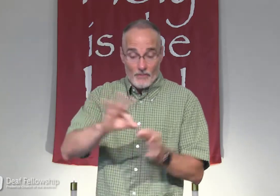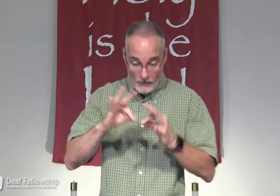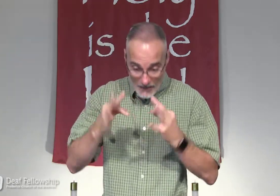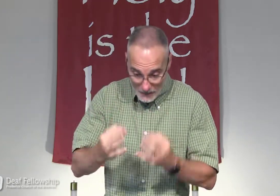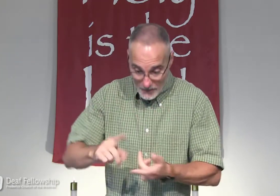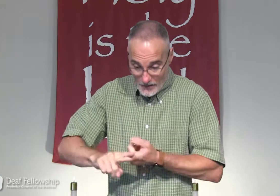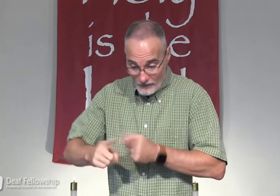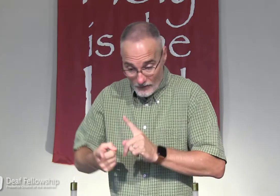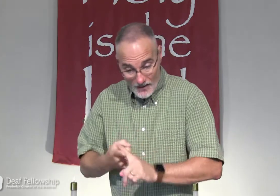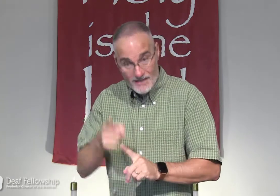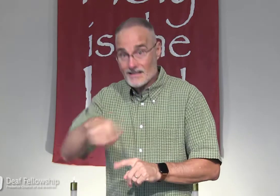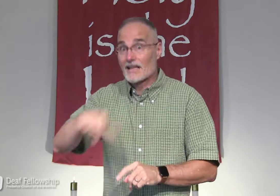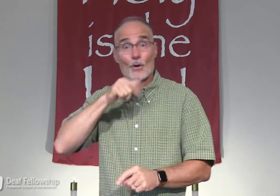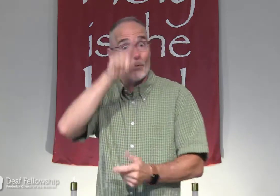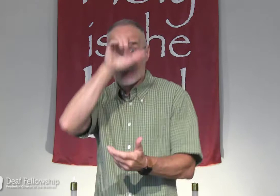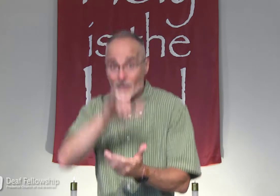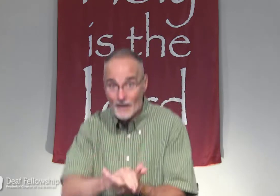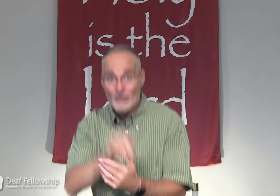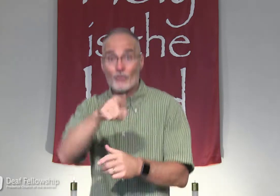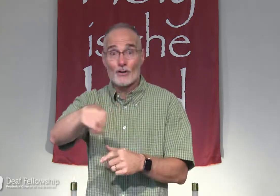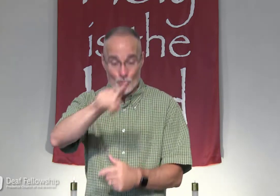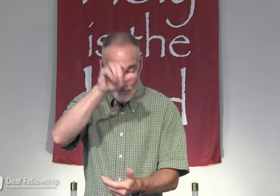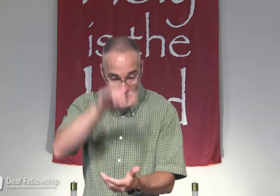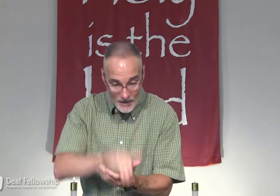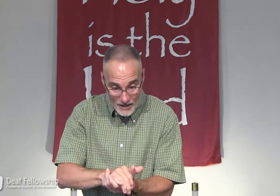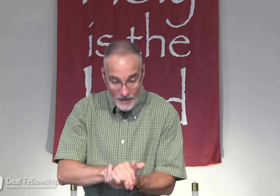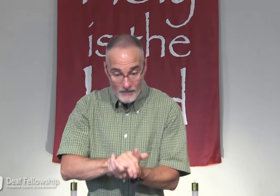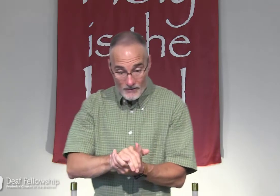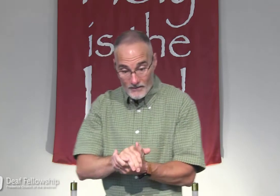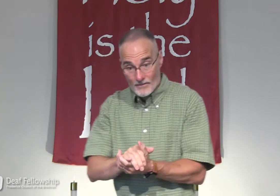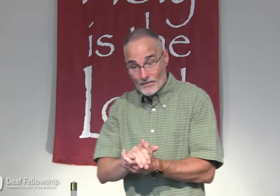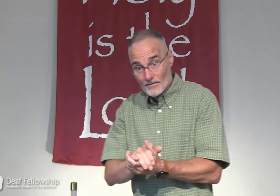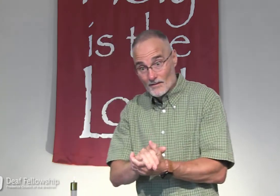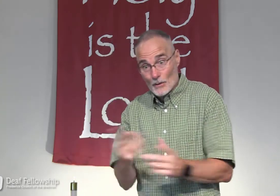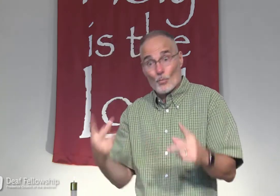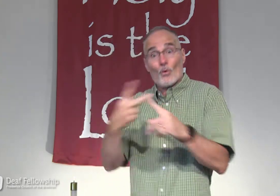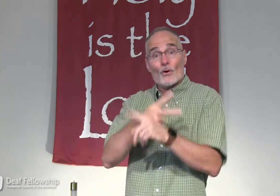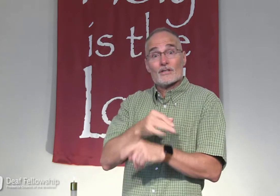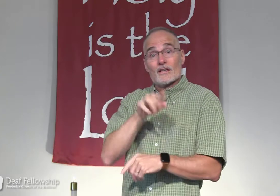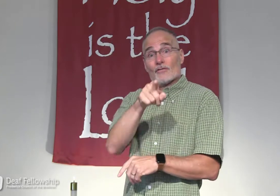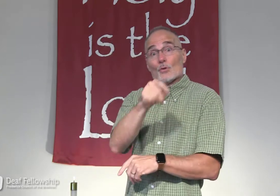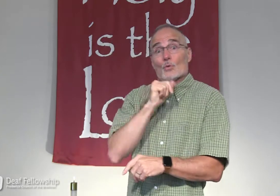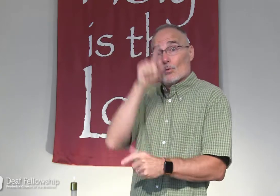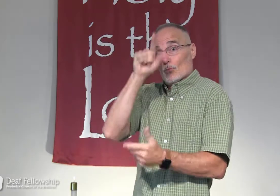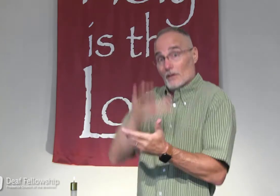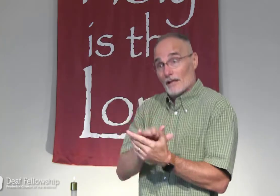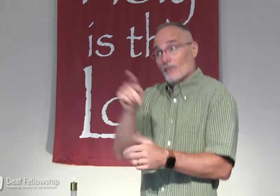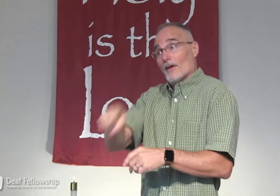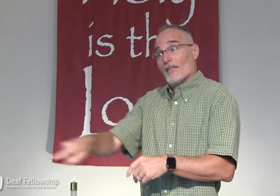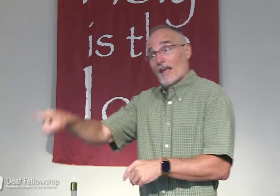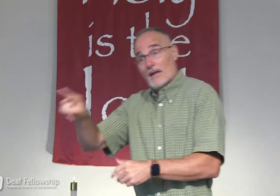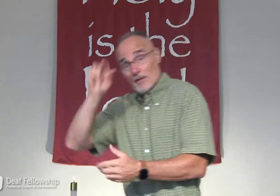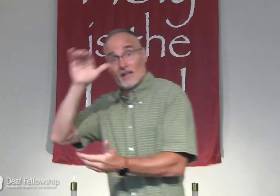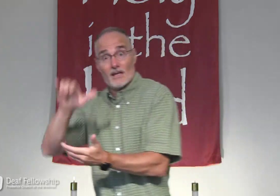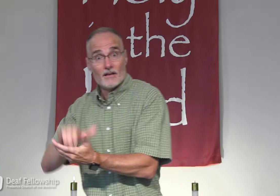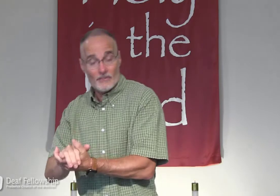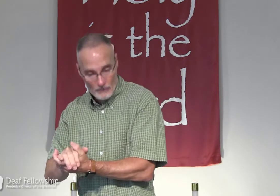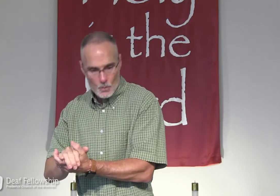times. Most of our family and family members and friends don't believe. And what's worse is that if you don't believe what